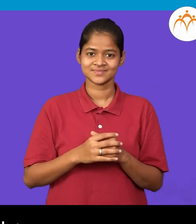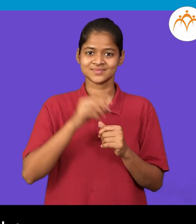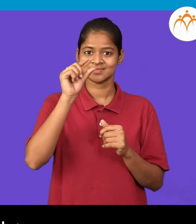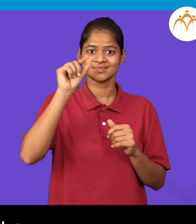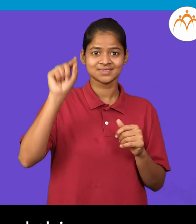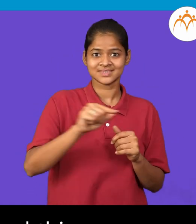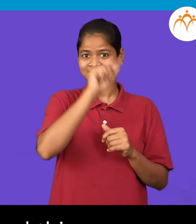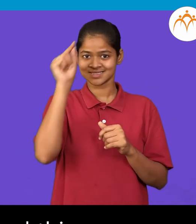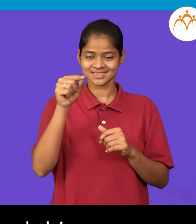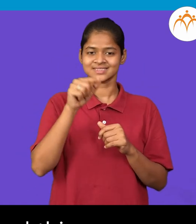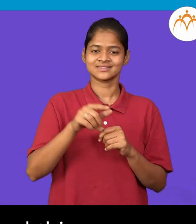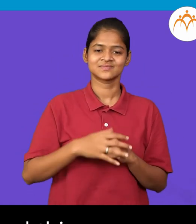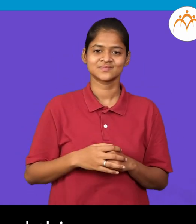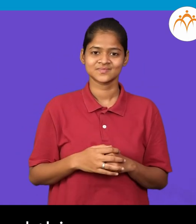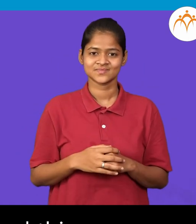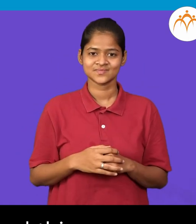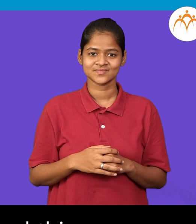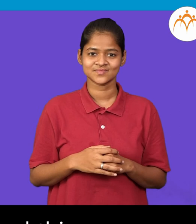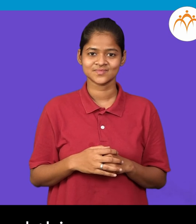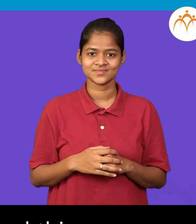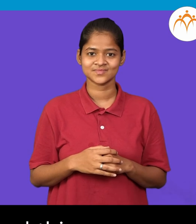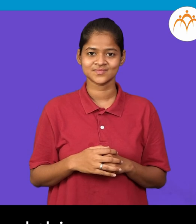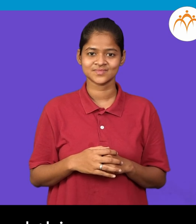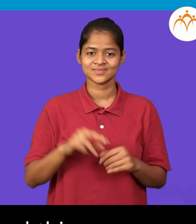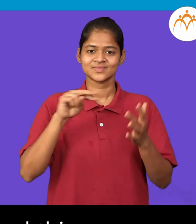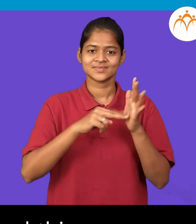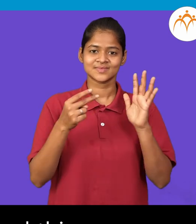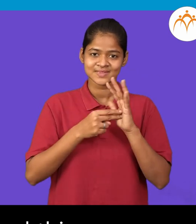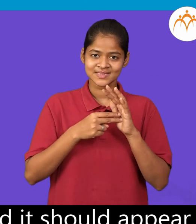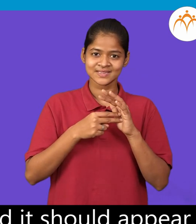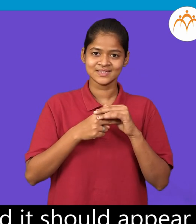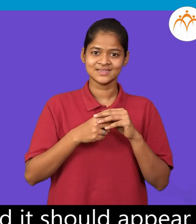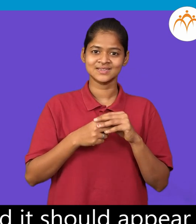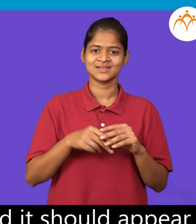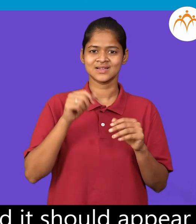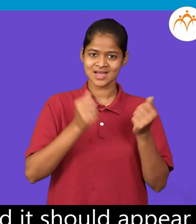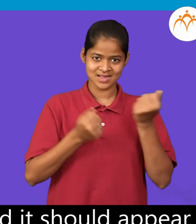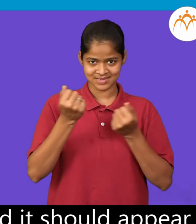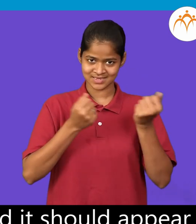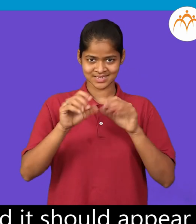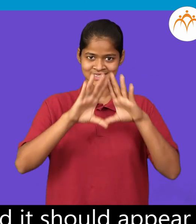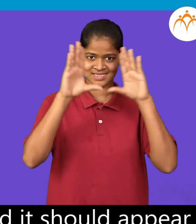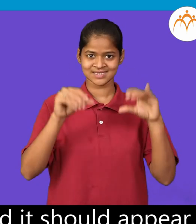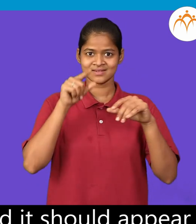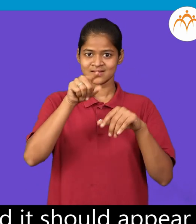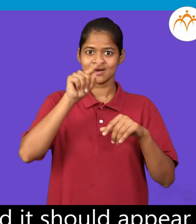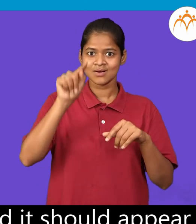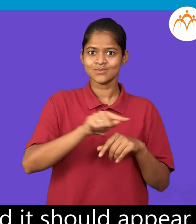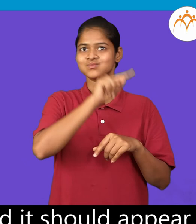You circle the word this way. Once the word is formed, it should